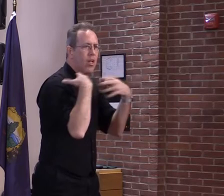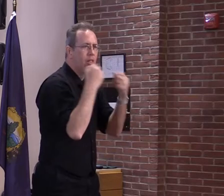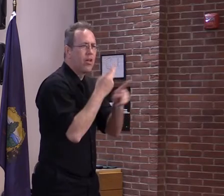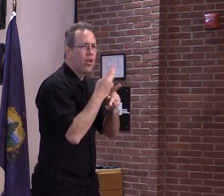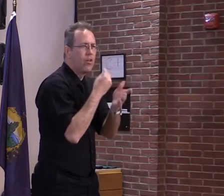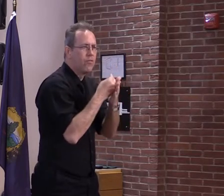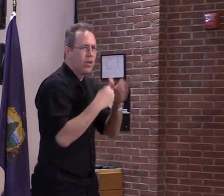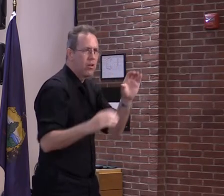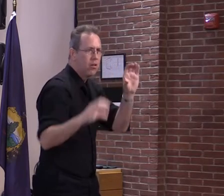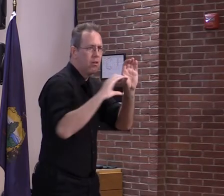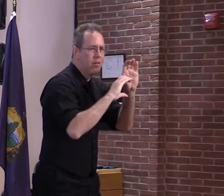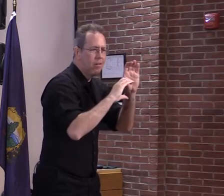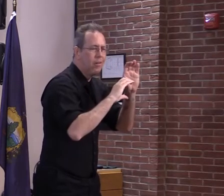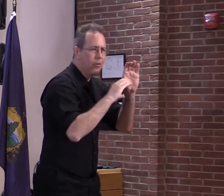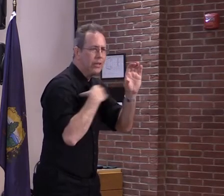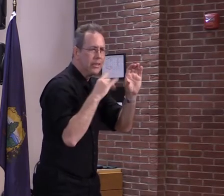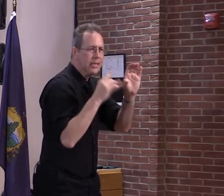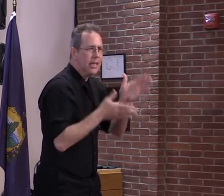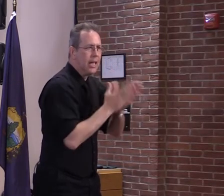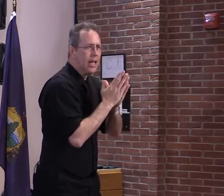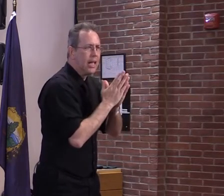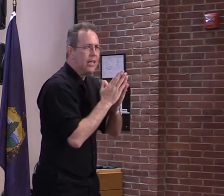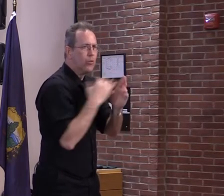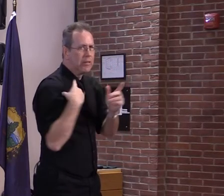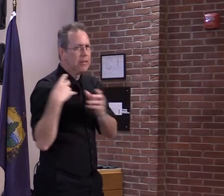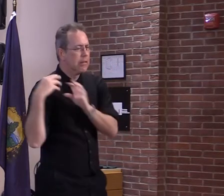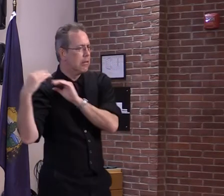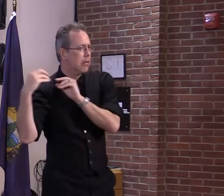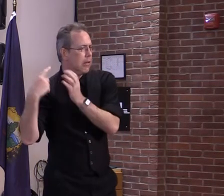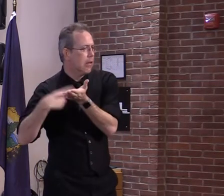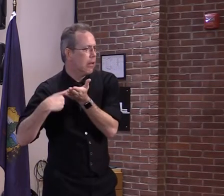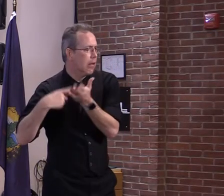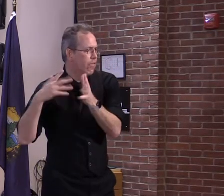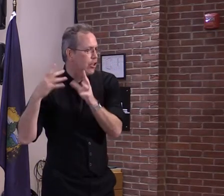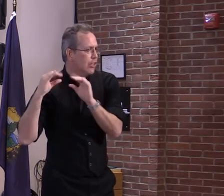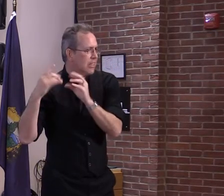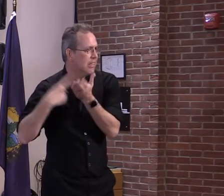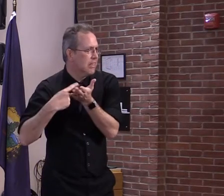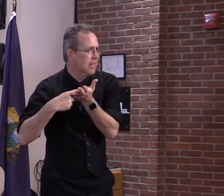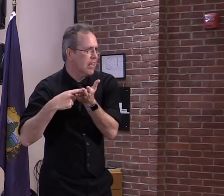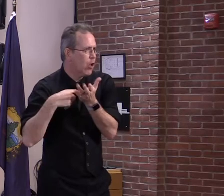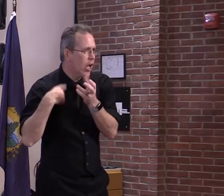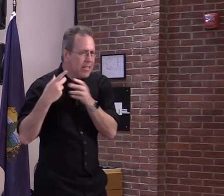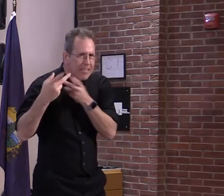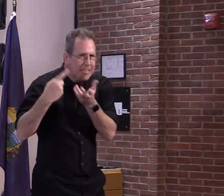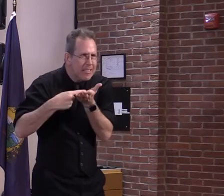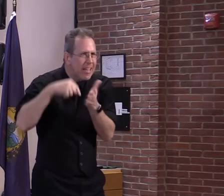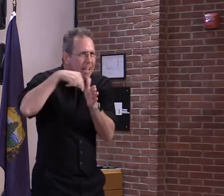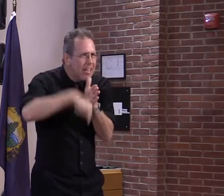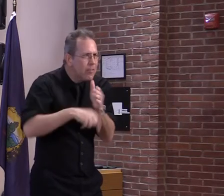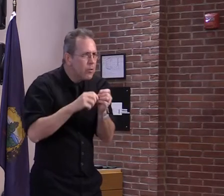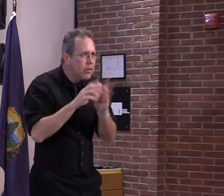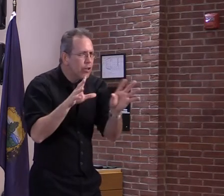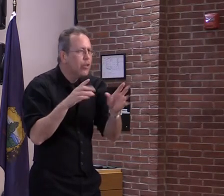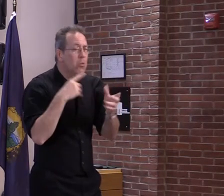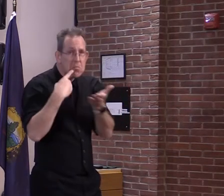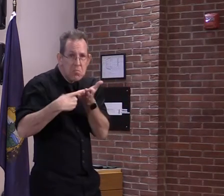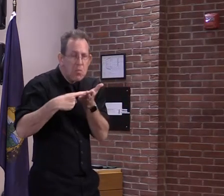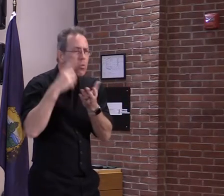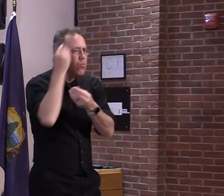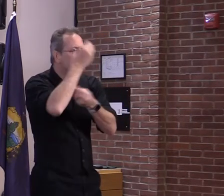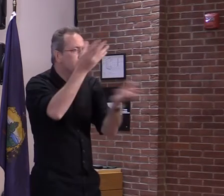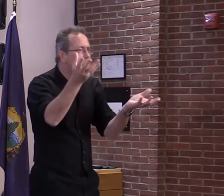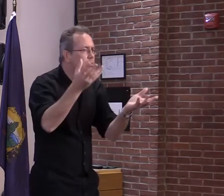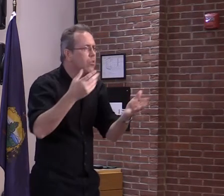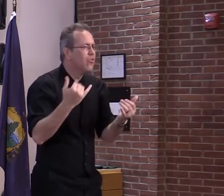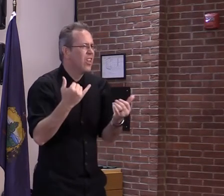make sense for us to take this offline and we can get some additional details, and I'll work with the Department of Health to get